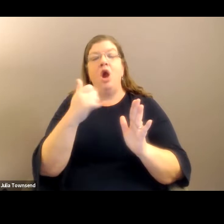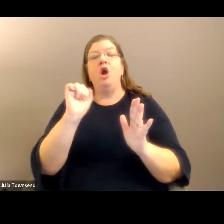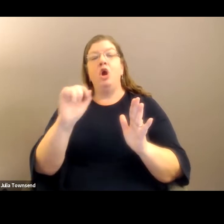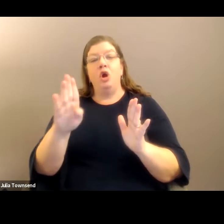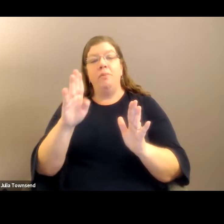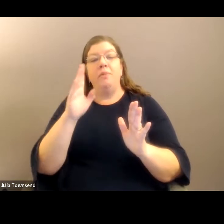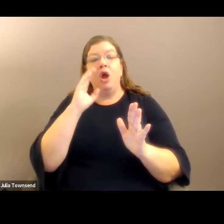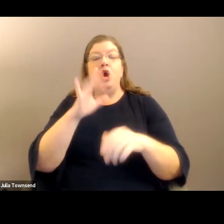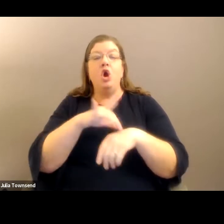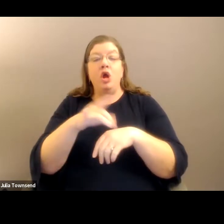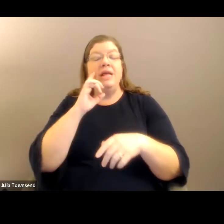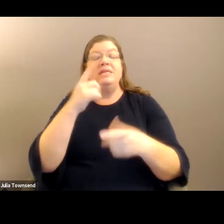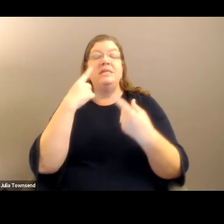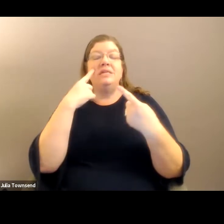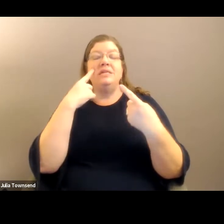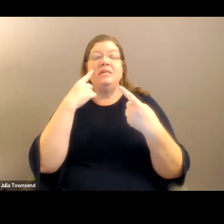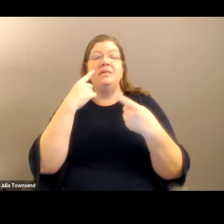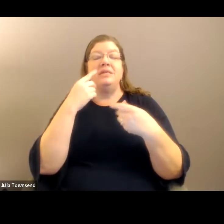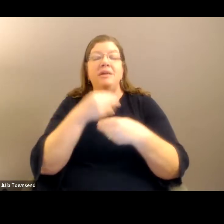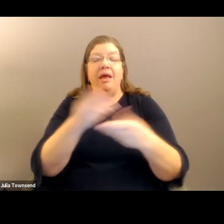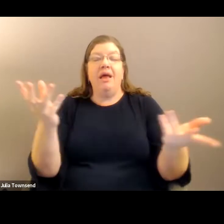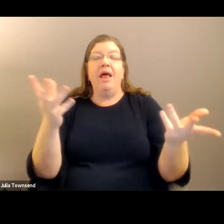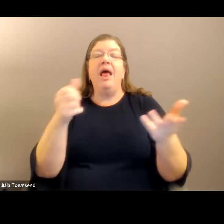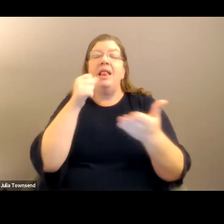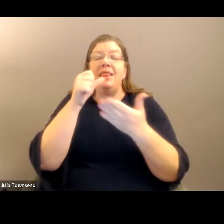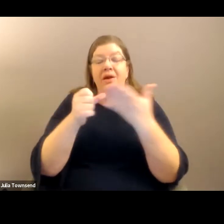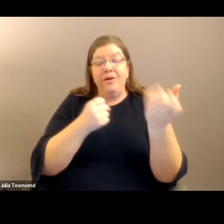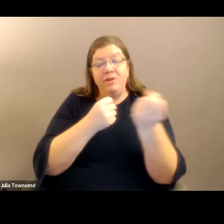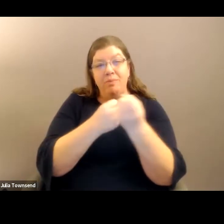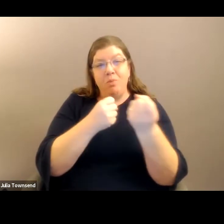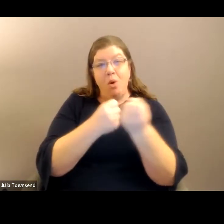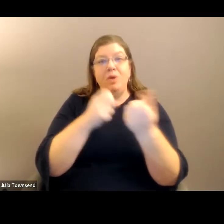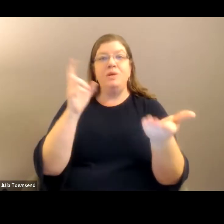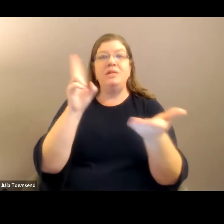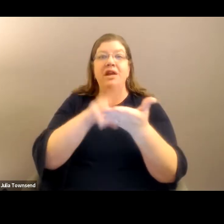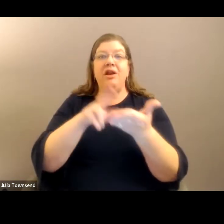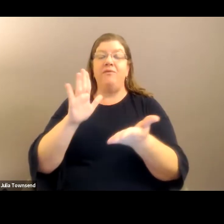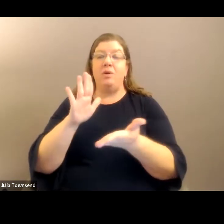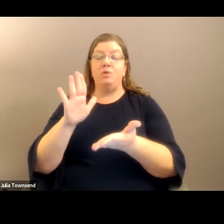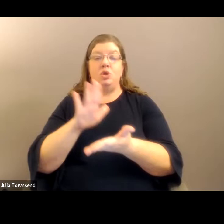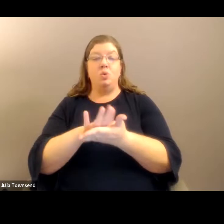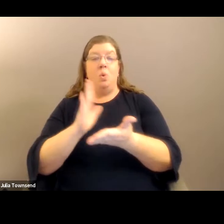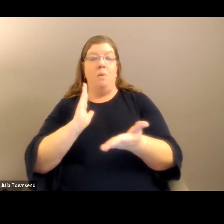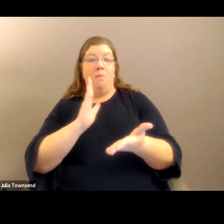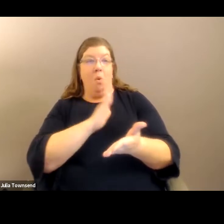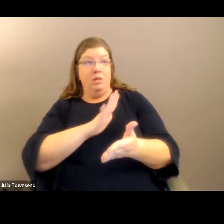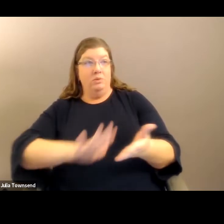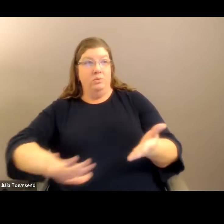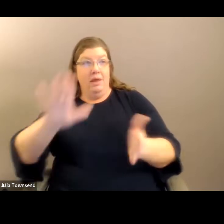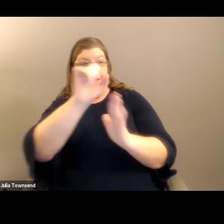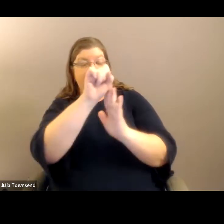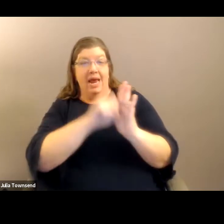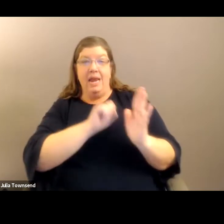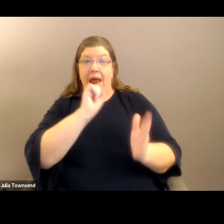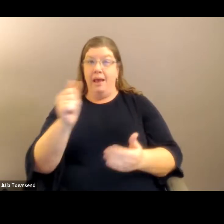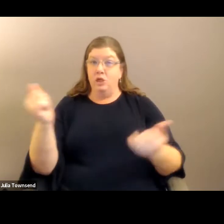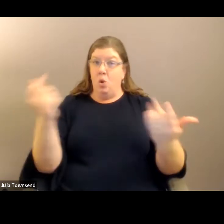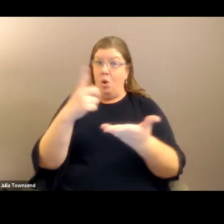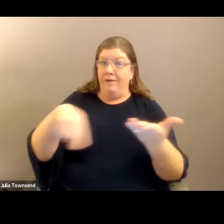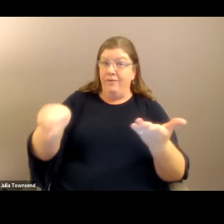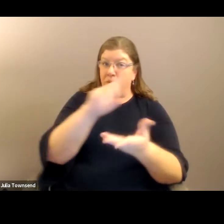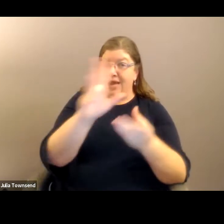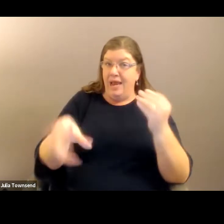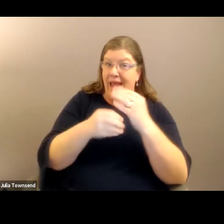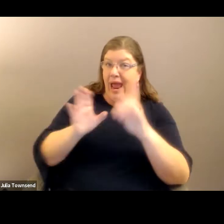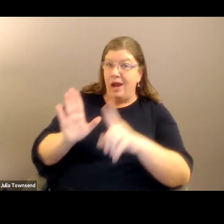letter of support for this funding with signatures from school board officials across the state. And I'm asking you all tonight to add your